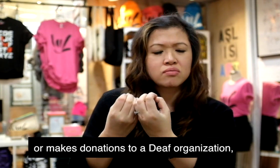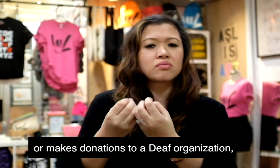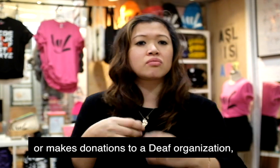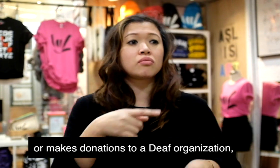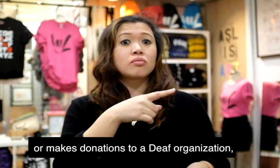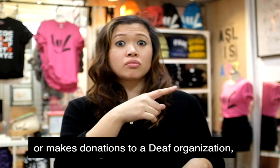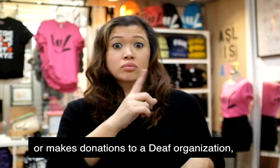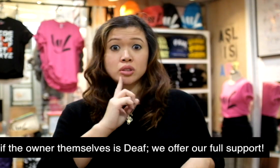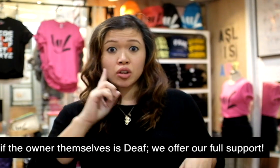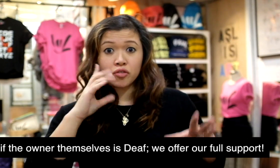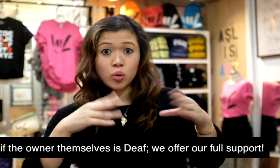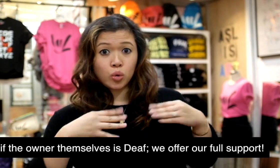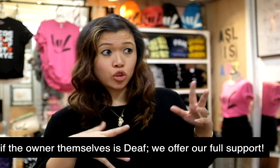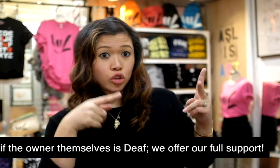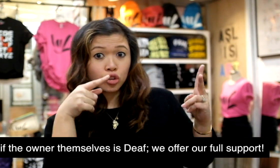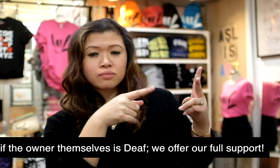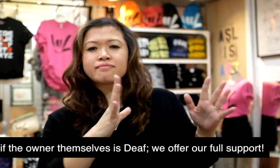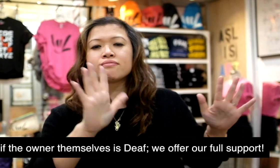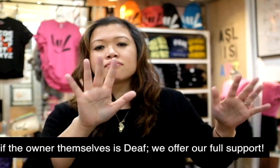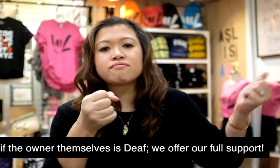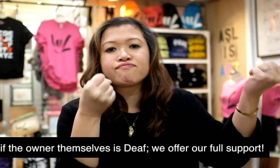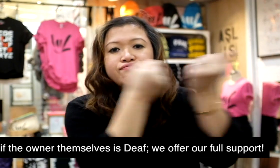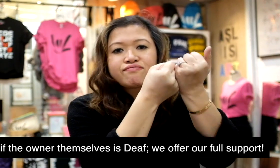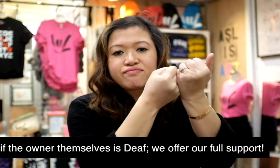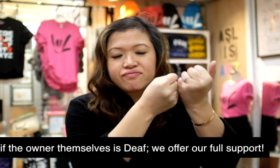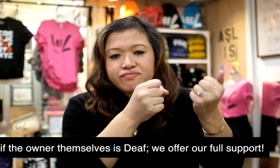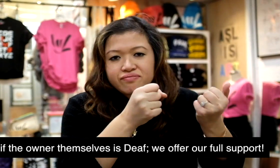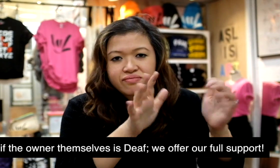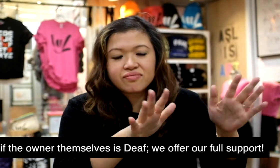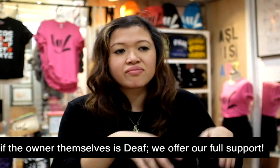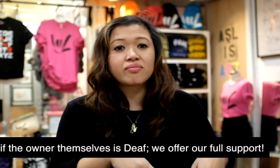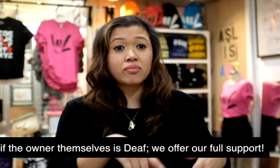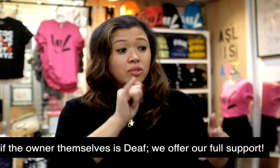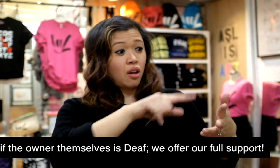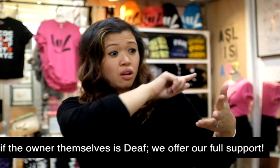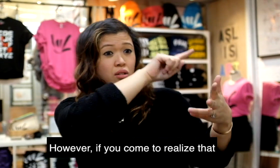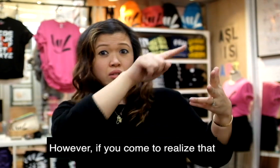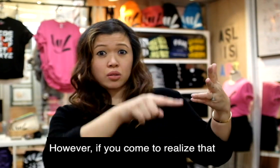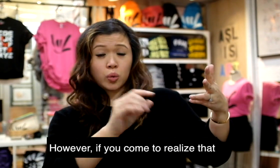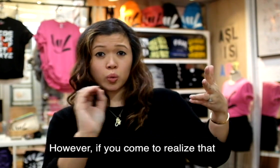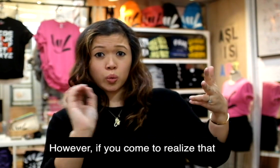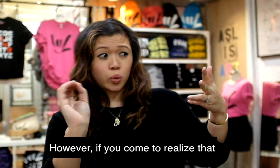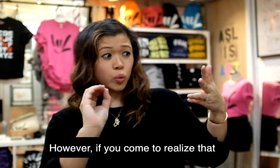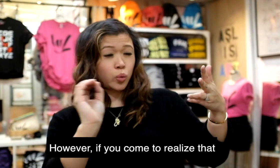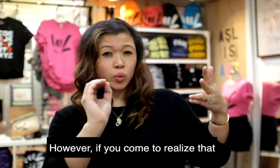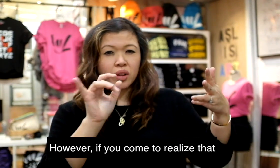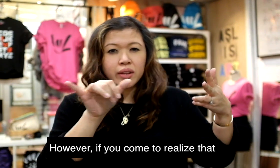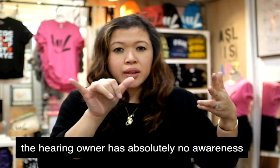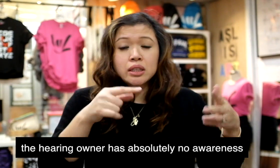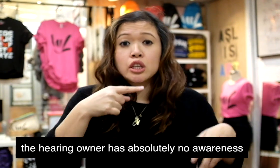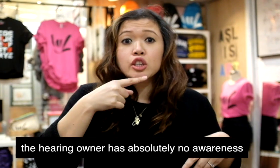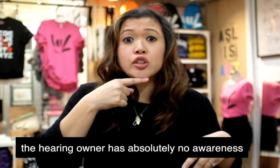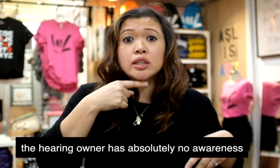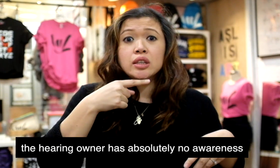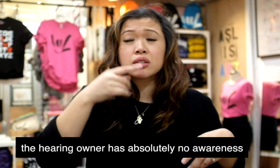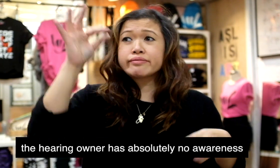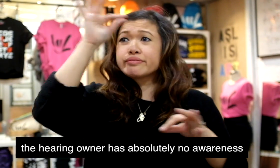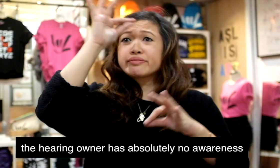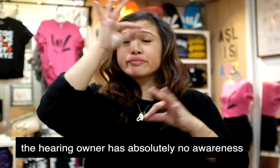deaf organizations? Are they a deaf owner themselves? Fantastic. We offer our full support. However, if you come to realize that it's just a hearing